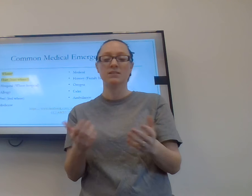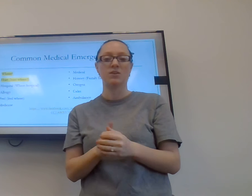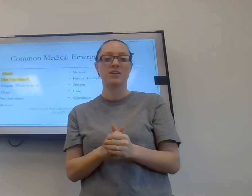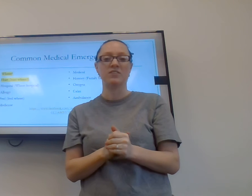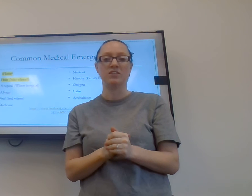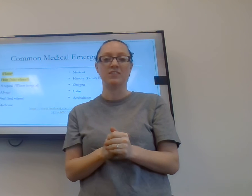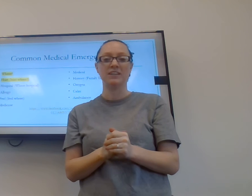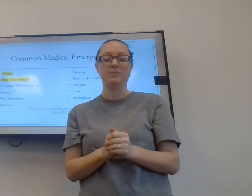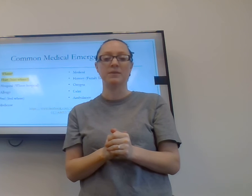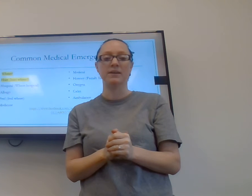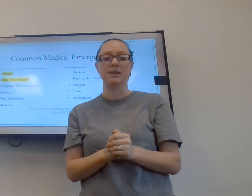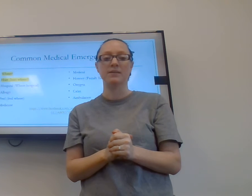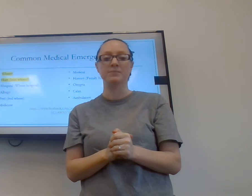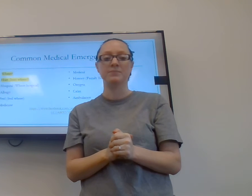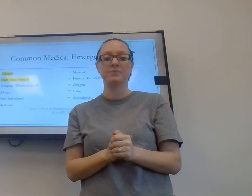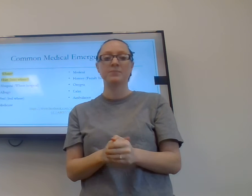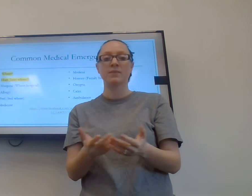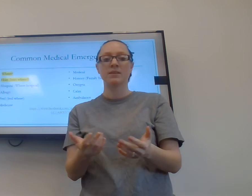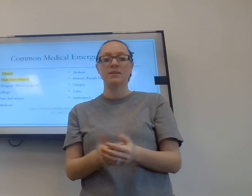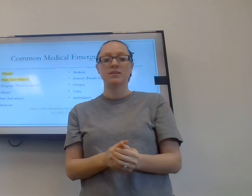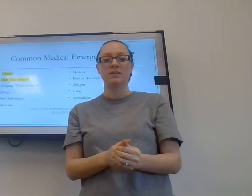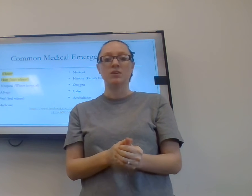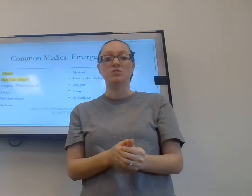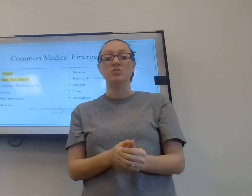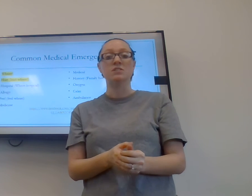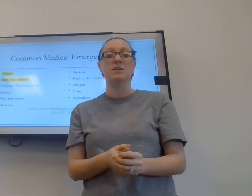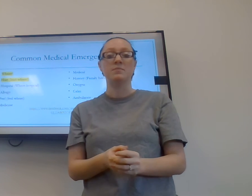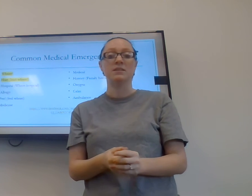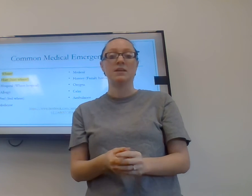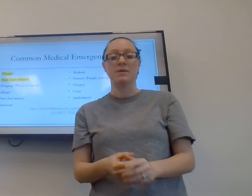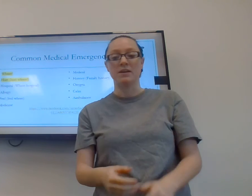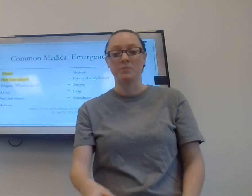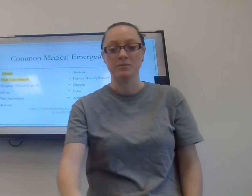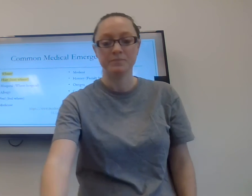I don't think you need it, but those are just some that they might help you.